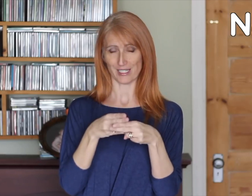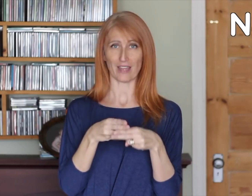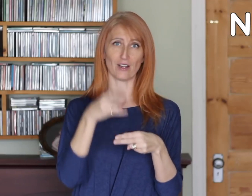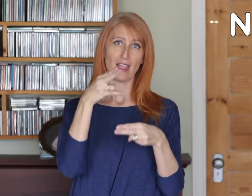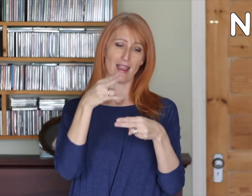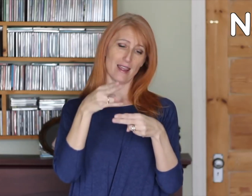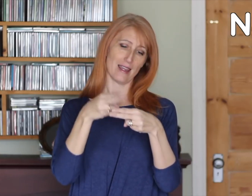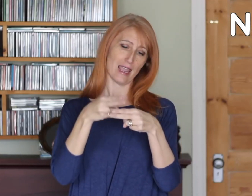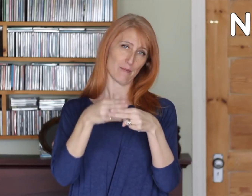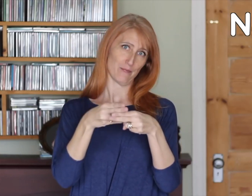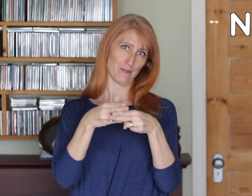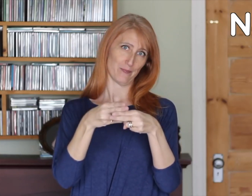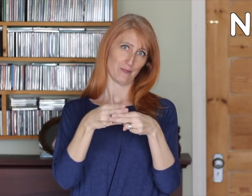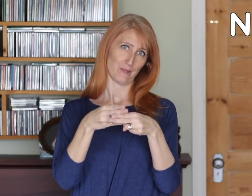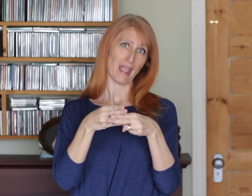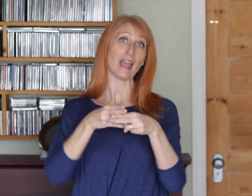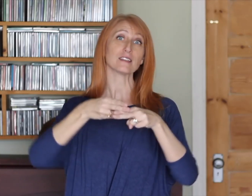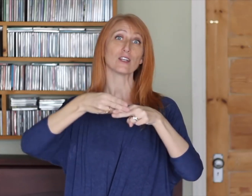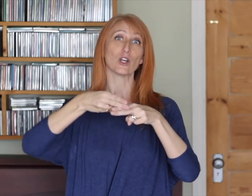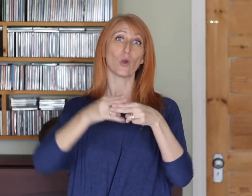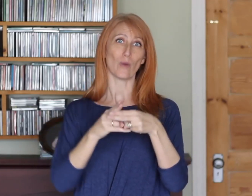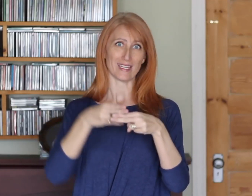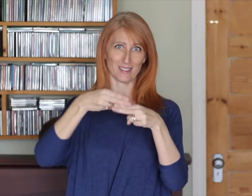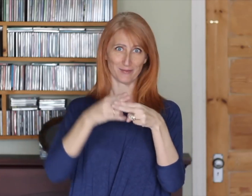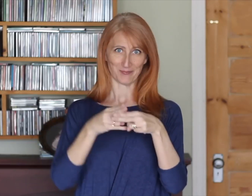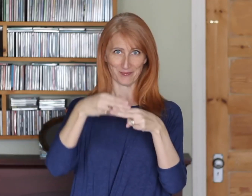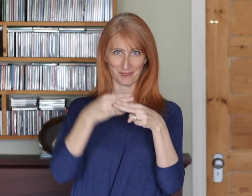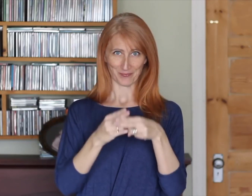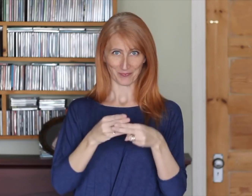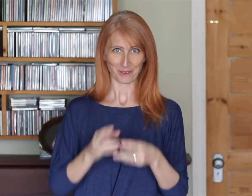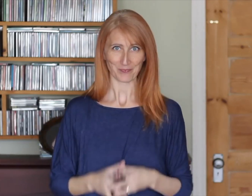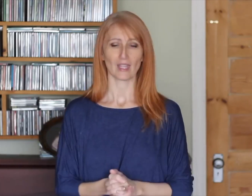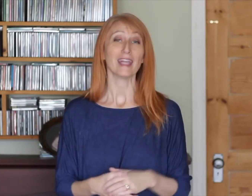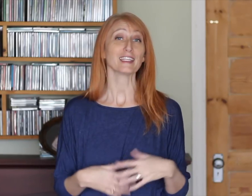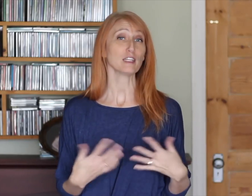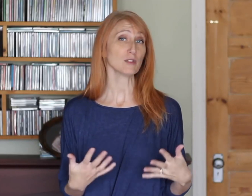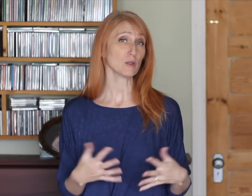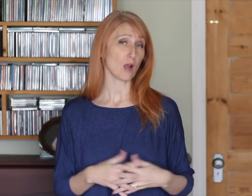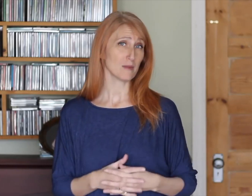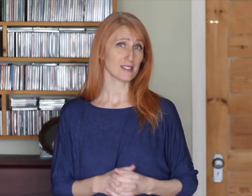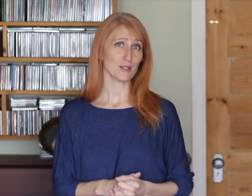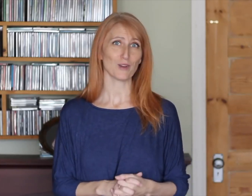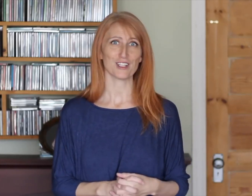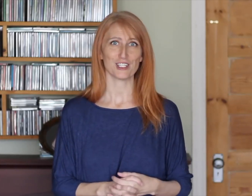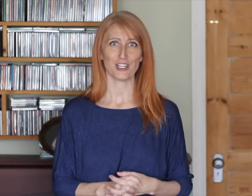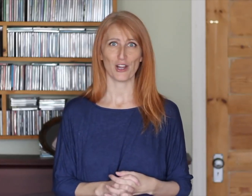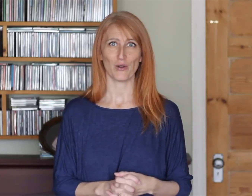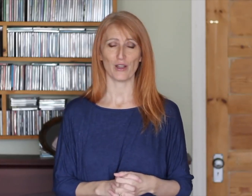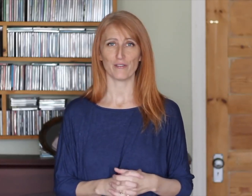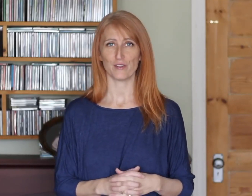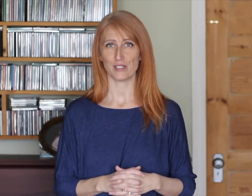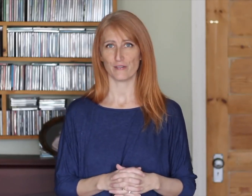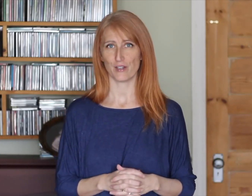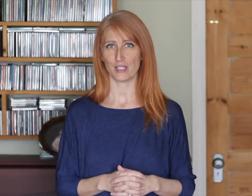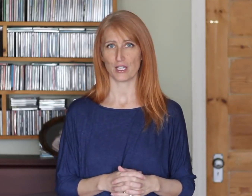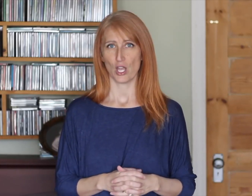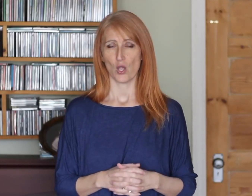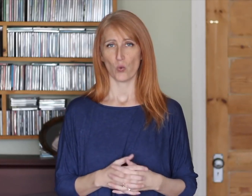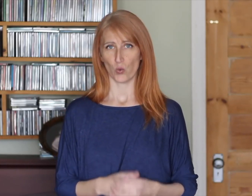together. Name. And weight. Kimberly Robinson wanted to know a few different